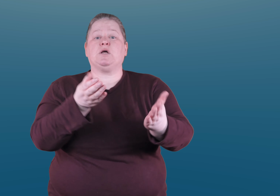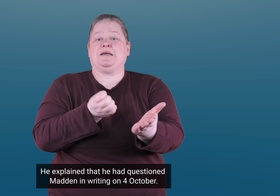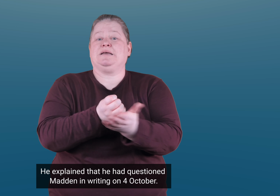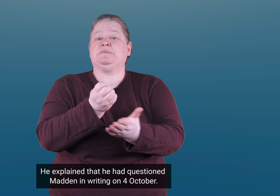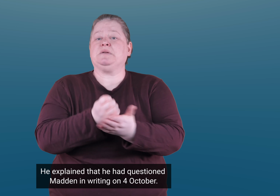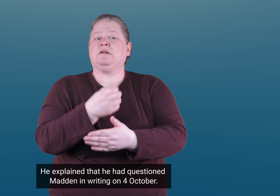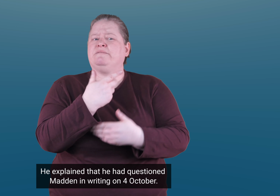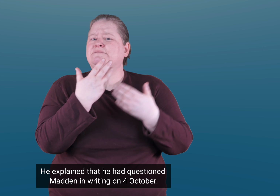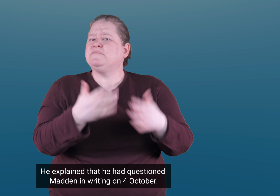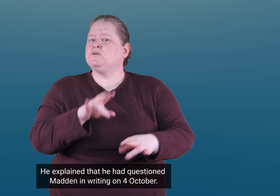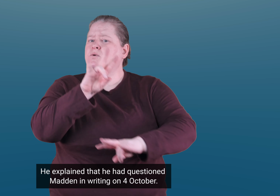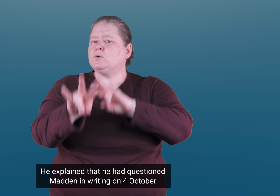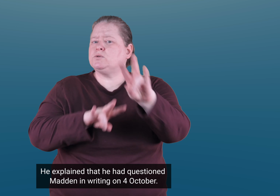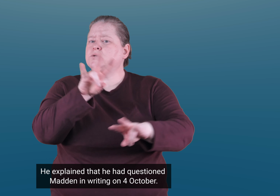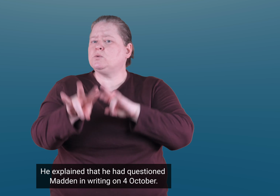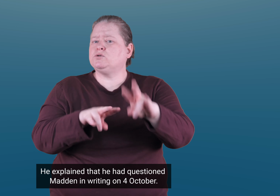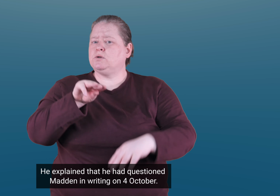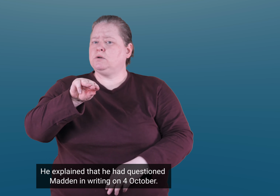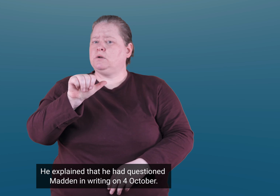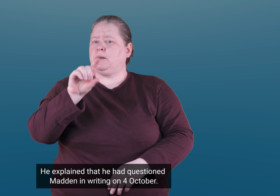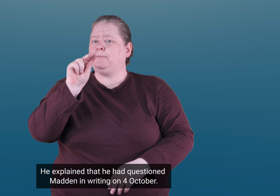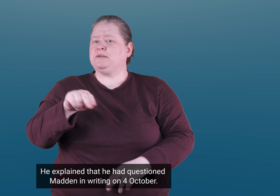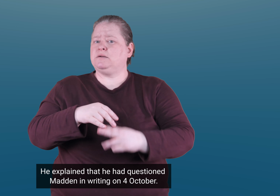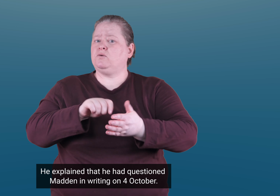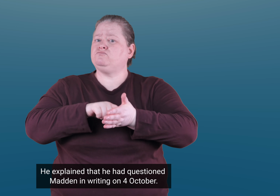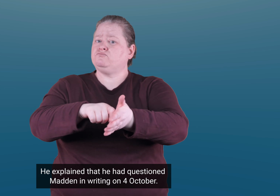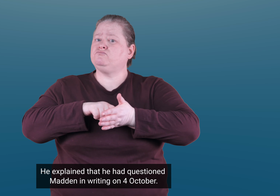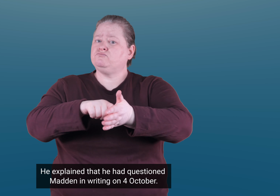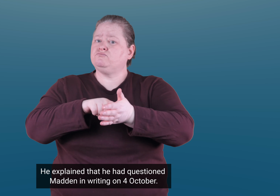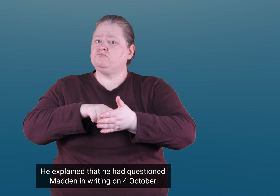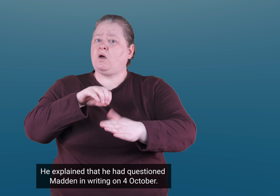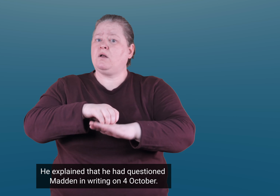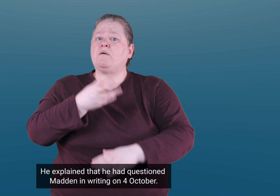He explained that he had questioned Madden in writing on the 4th of October.